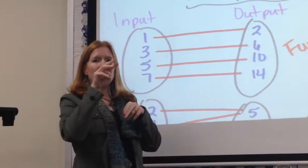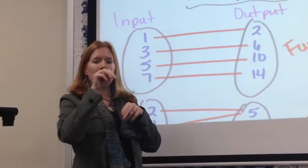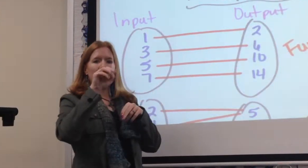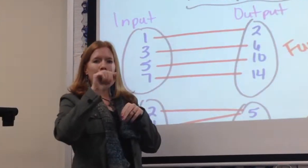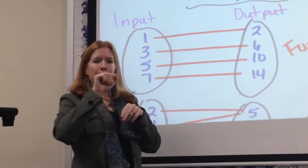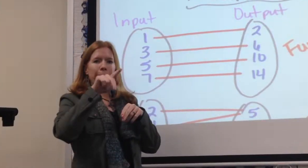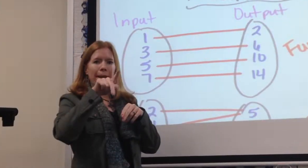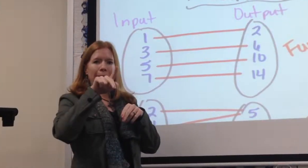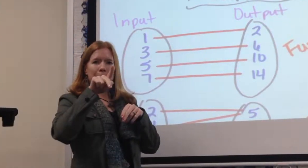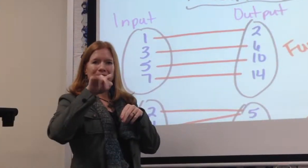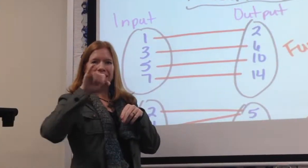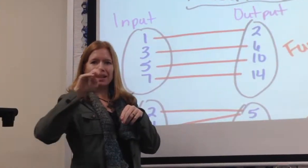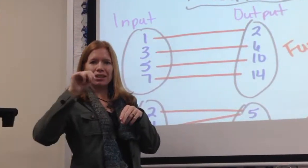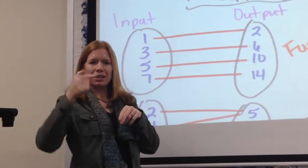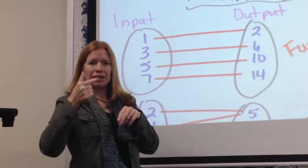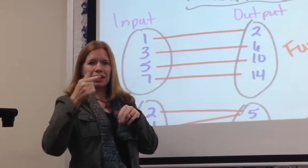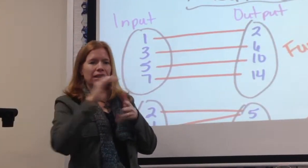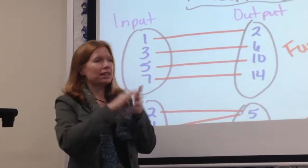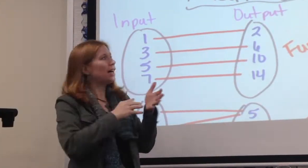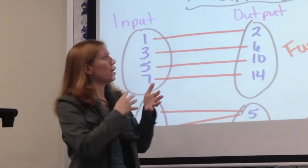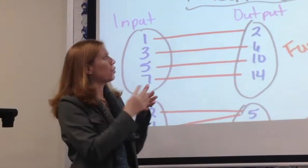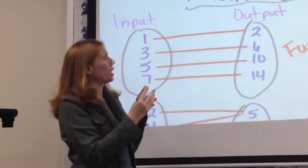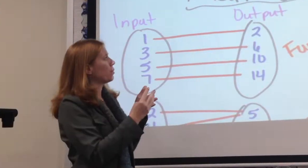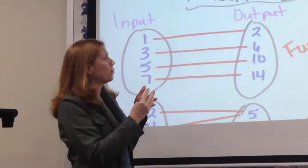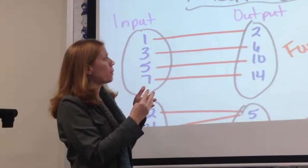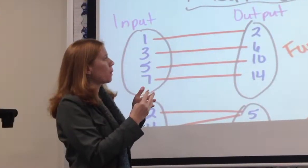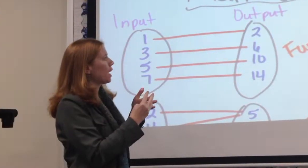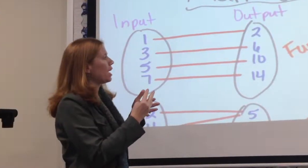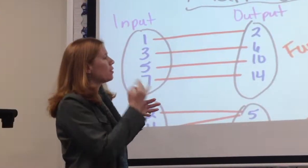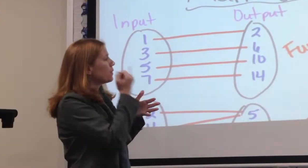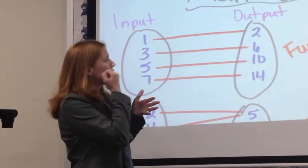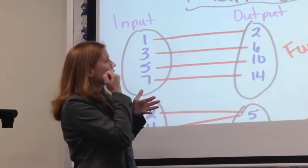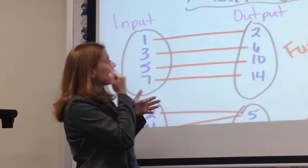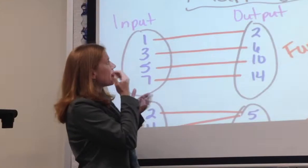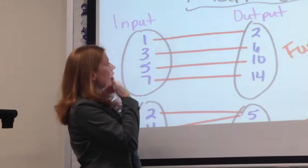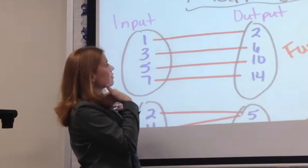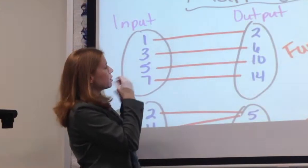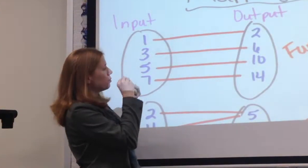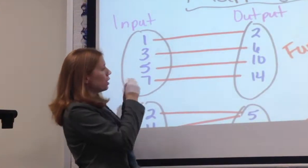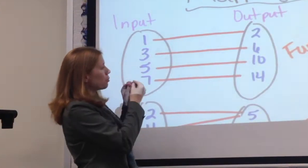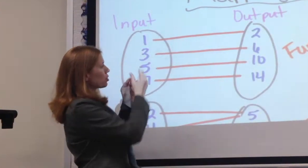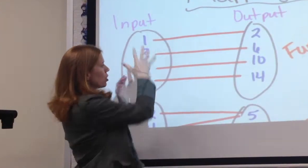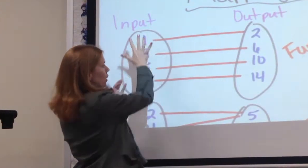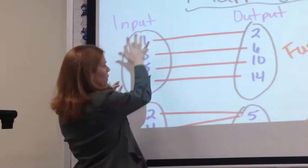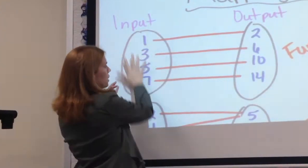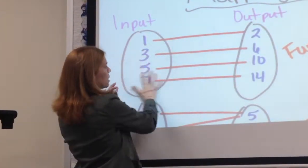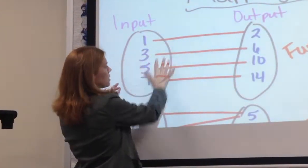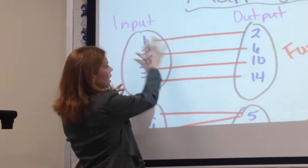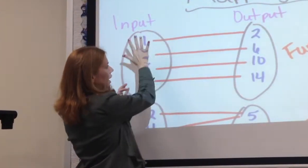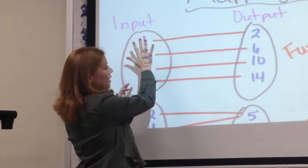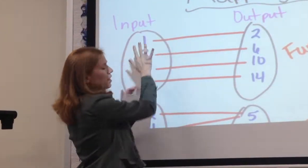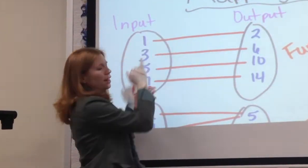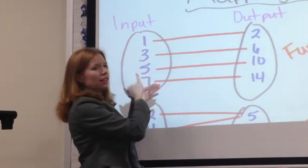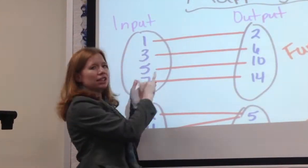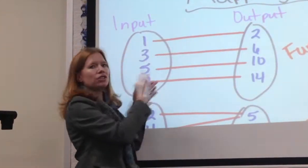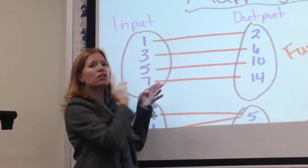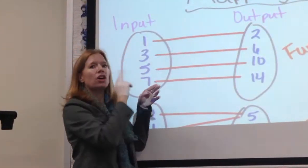a mapping diagram, okay? If I have some numbers on this side, these are called